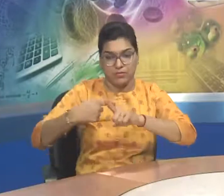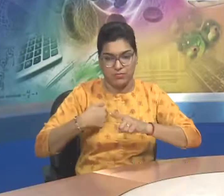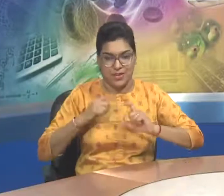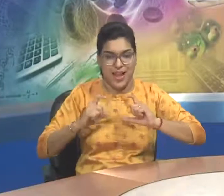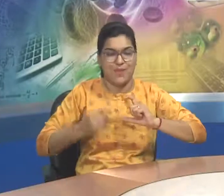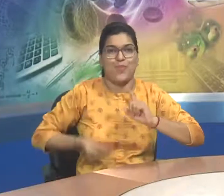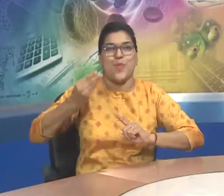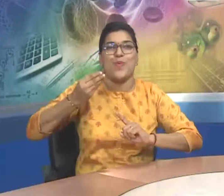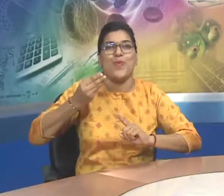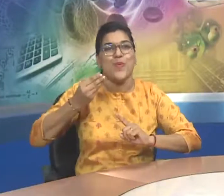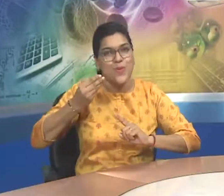improving